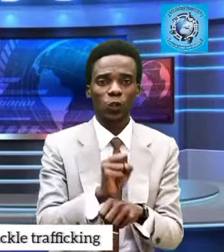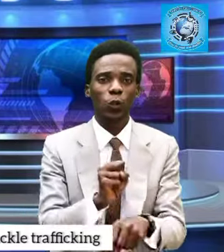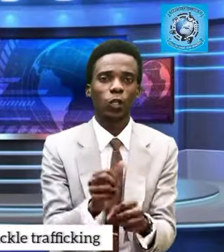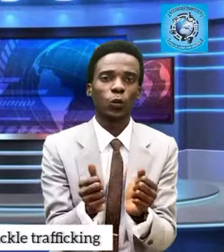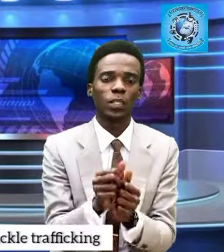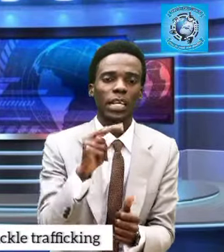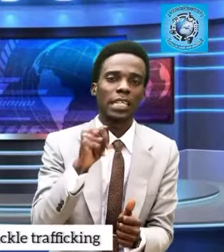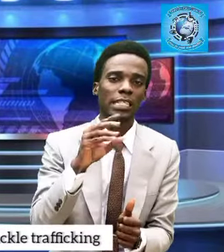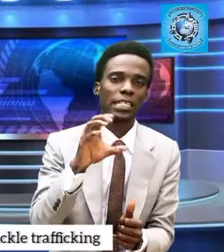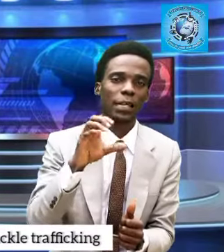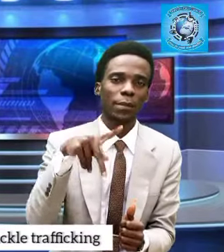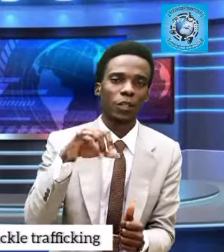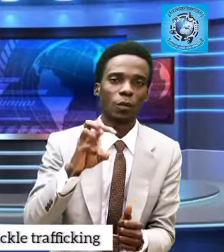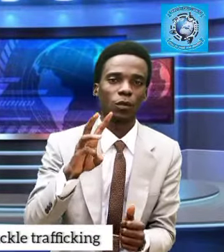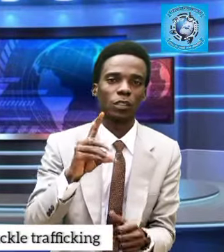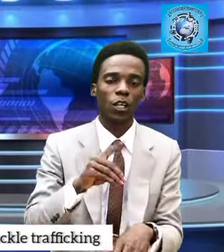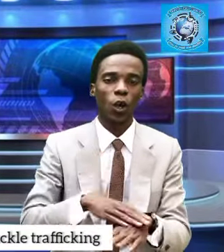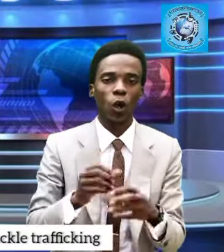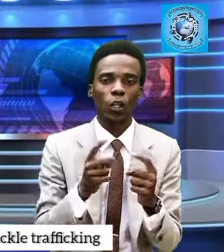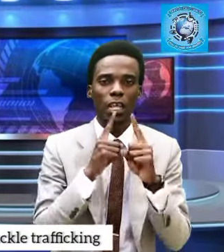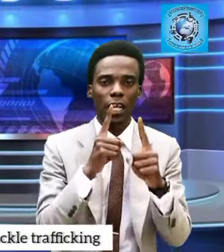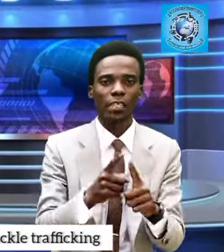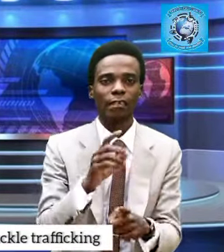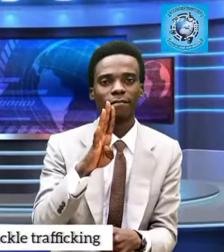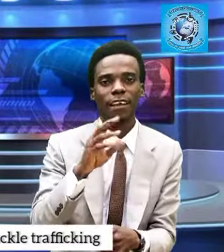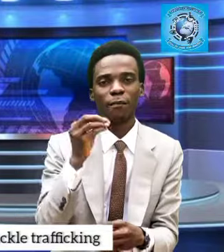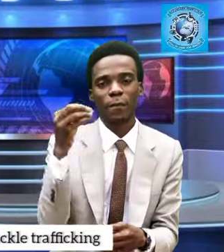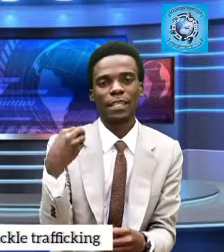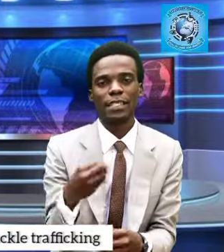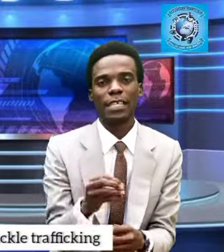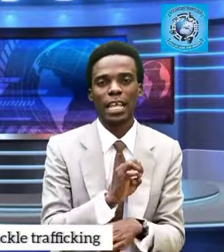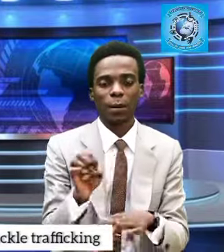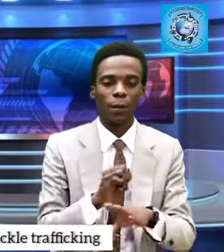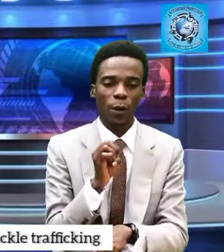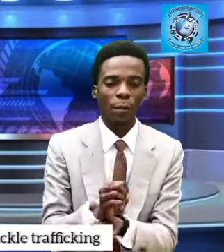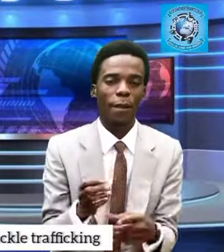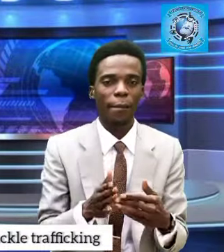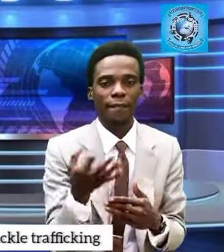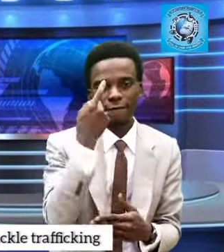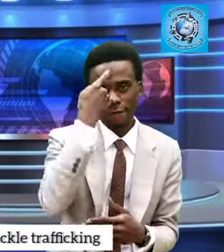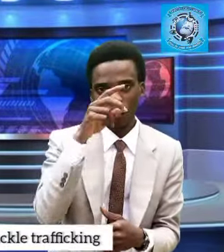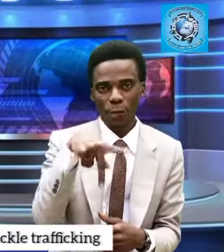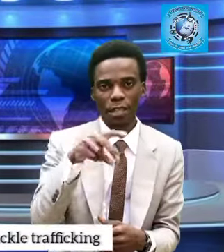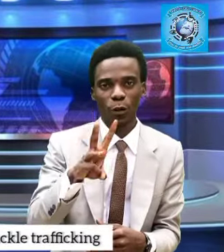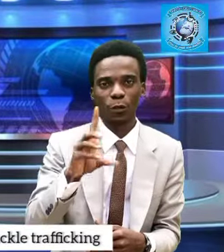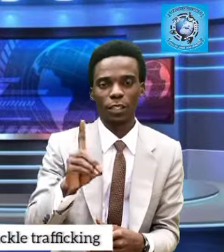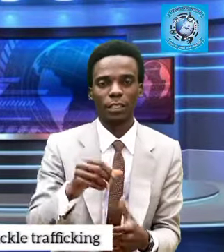the NCPWD on the recommended 5% employment quota for